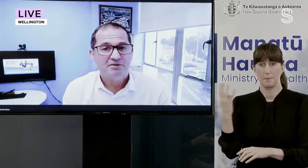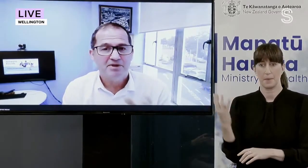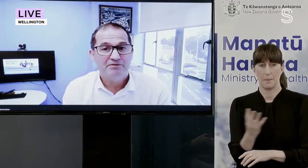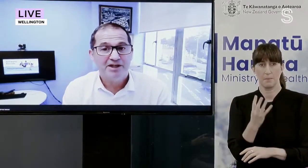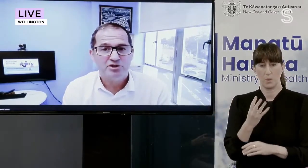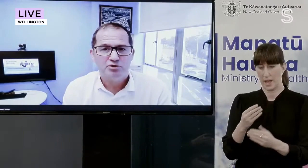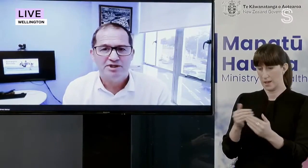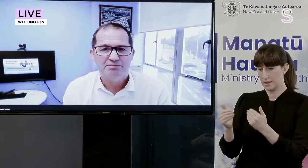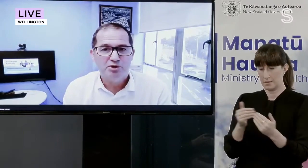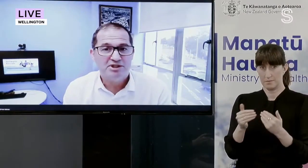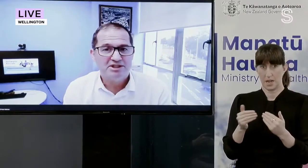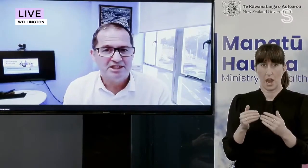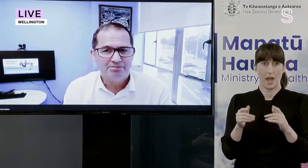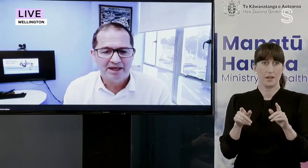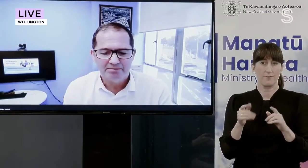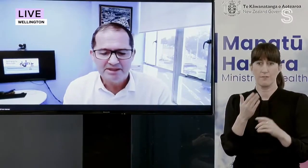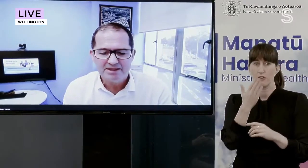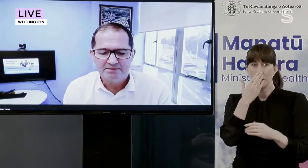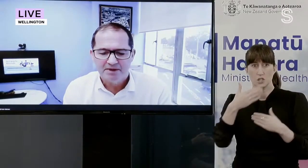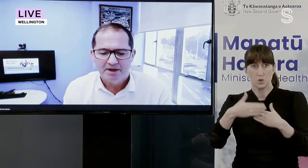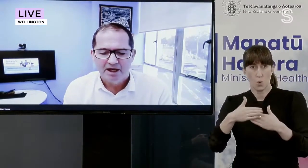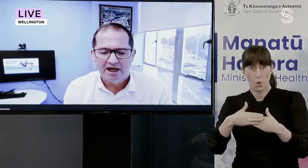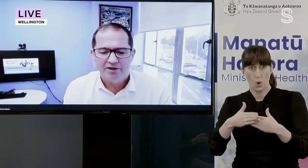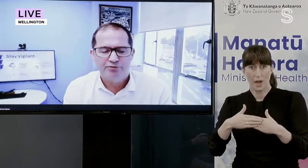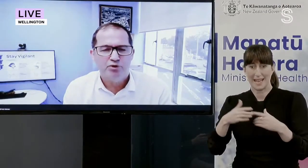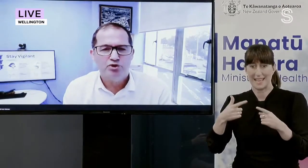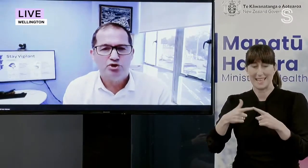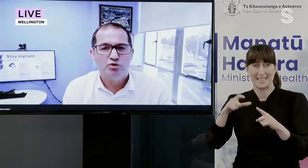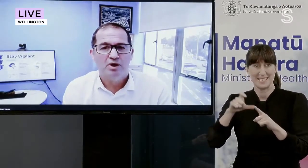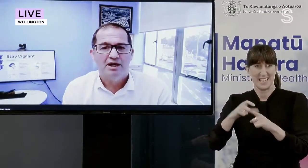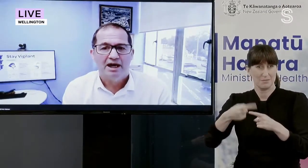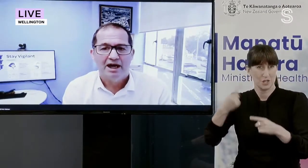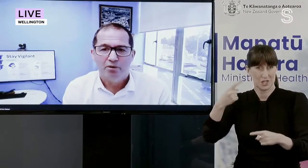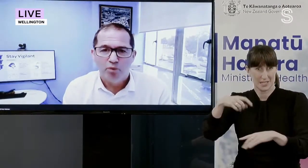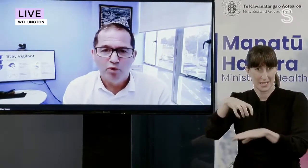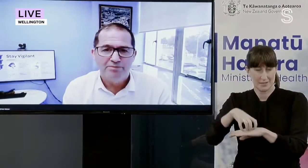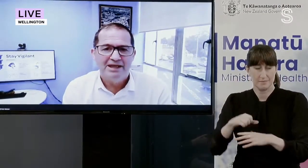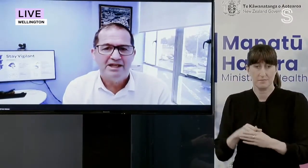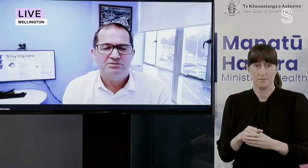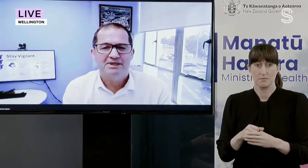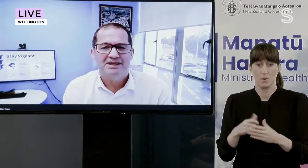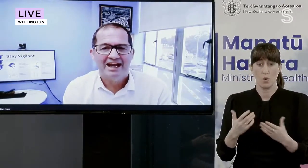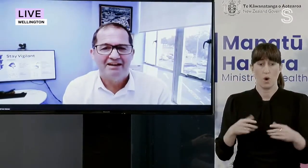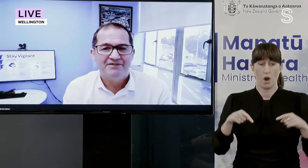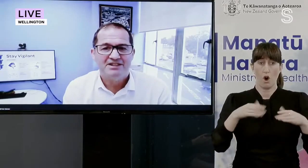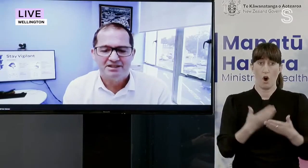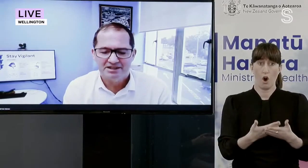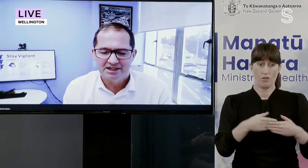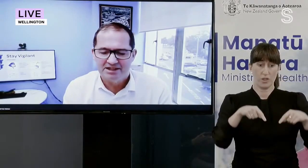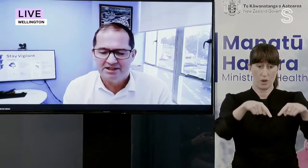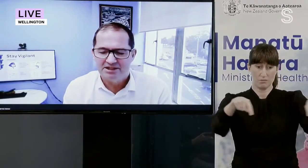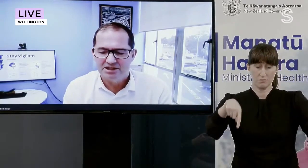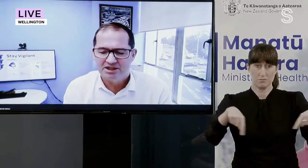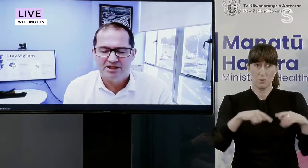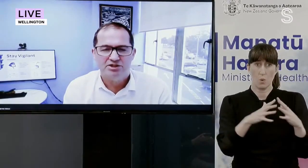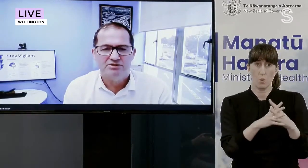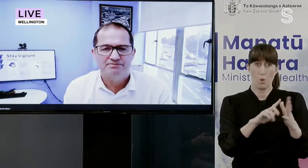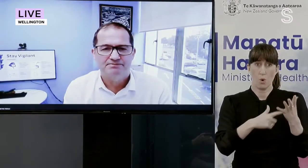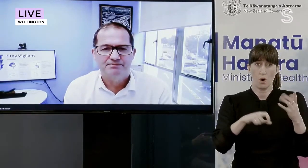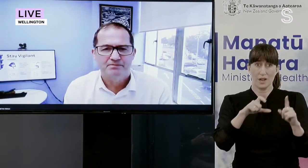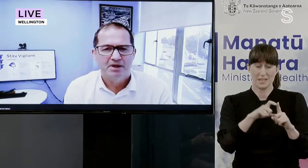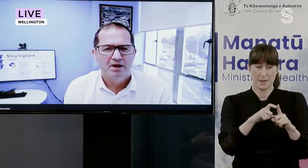That's from the front door at emergency departments through to ward management and facilitating